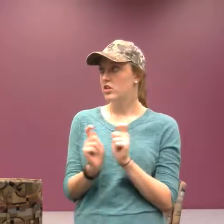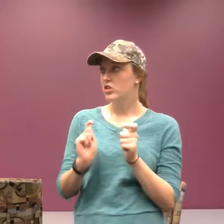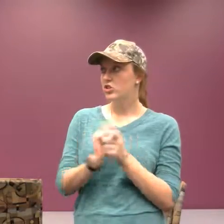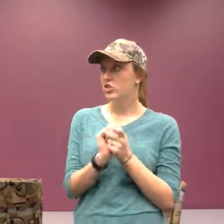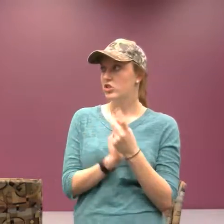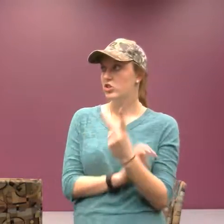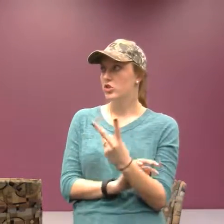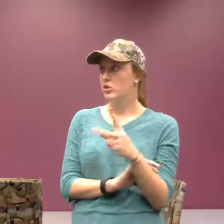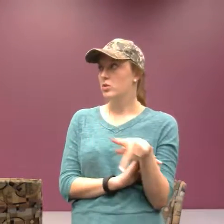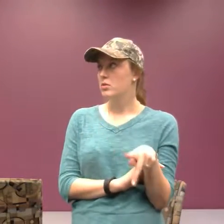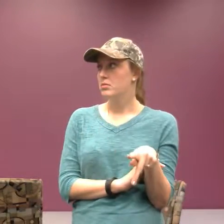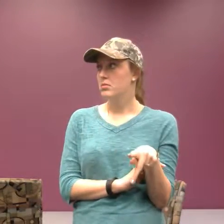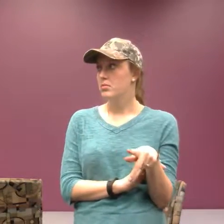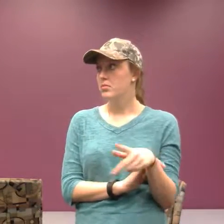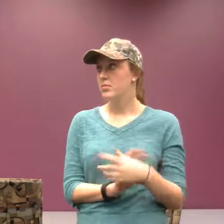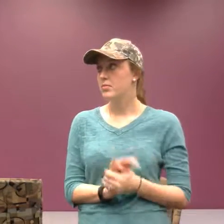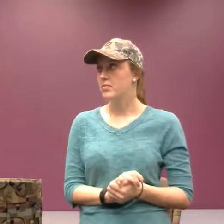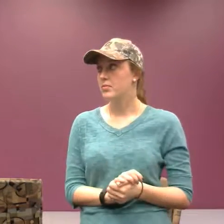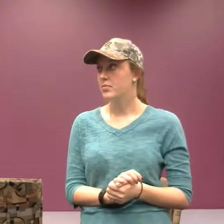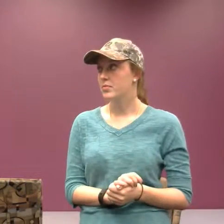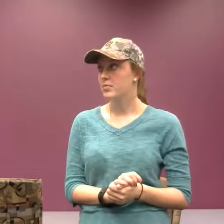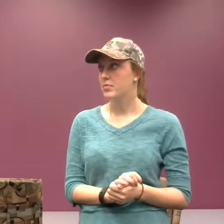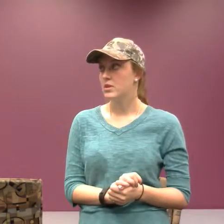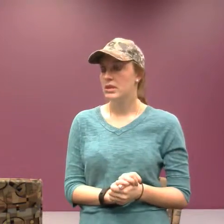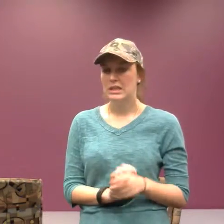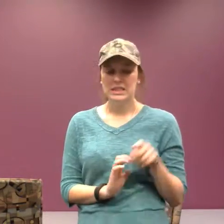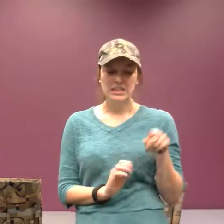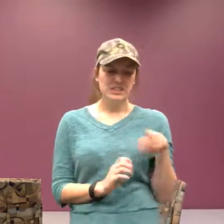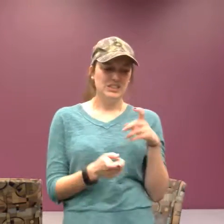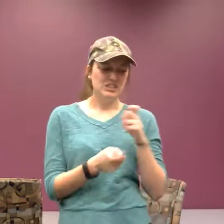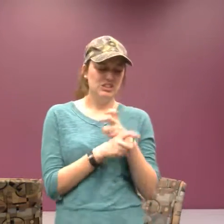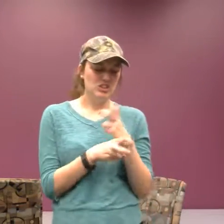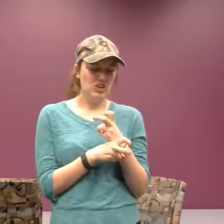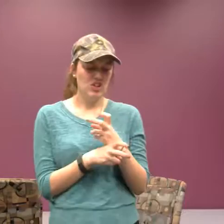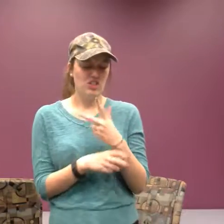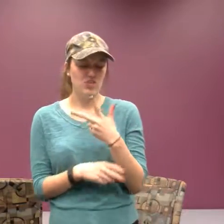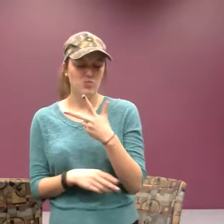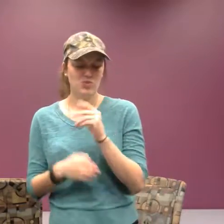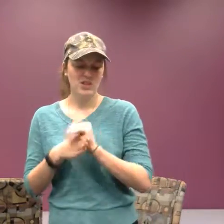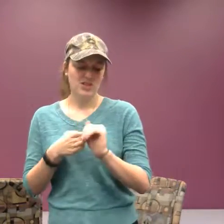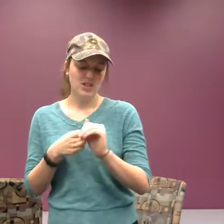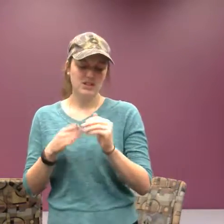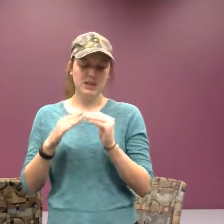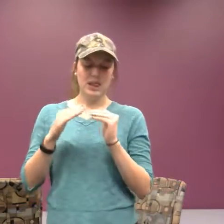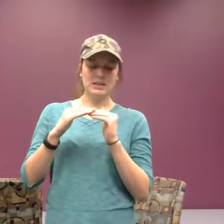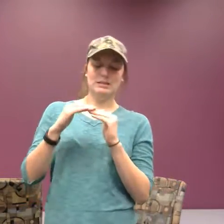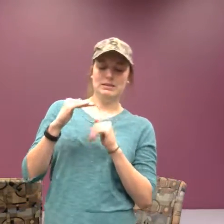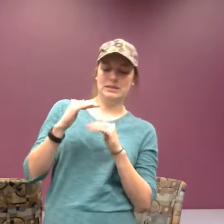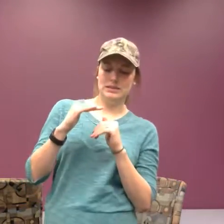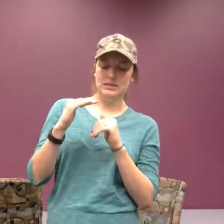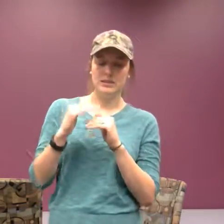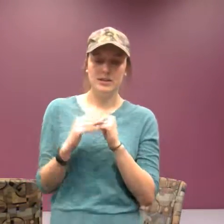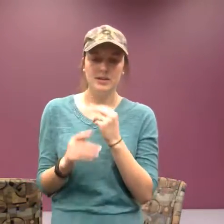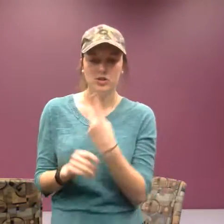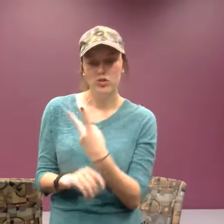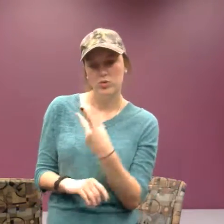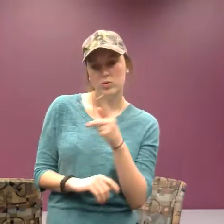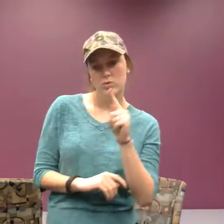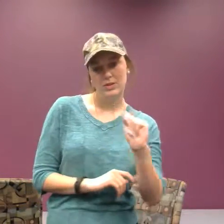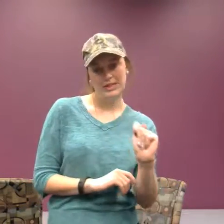$3 less than 2t. How am I going to deal with that? Do I